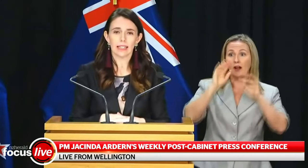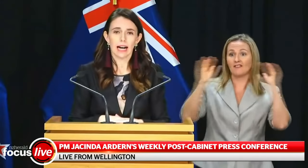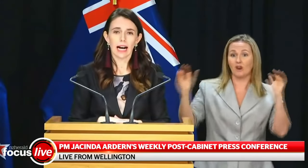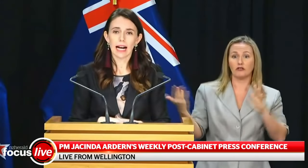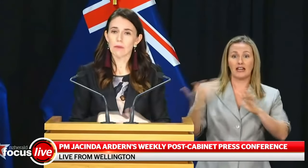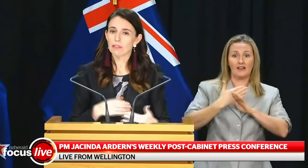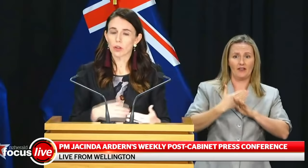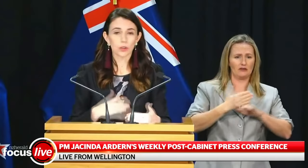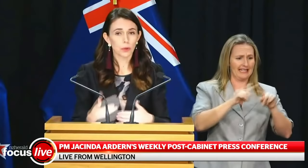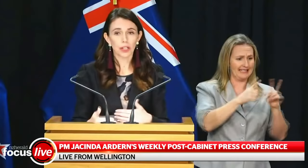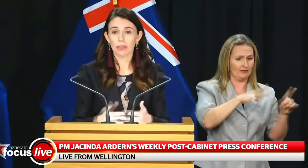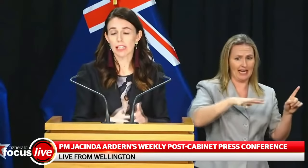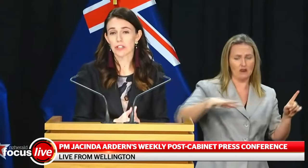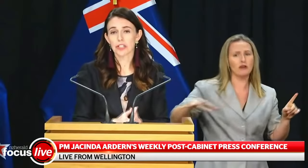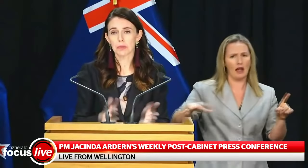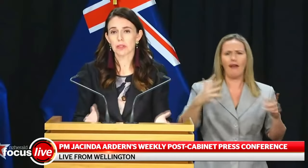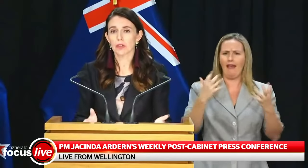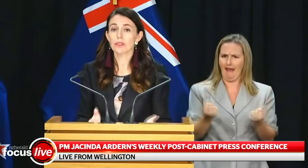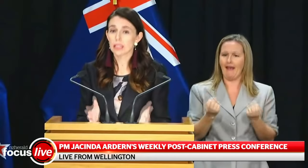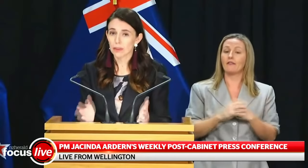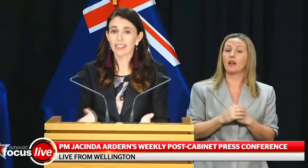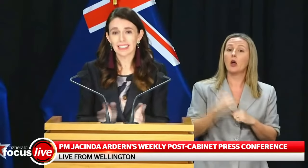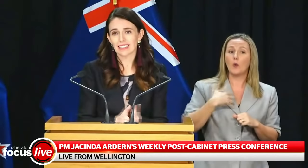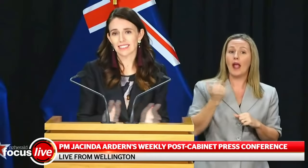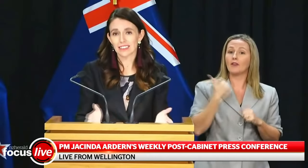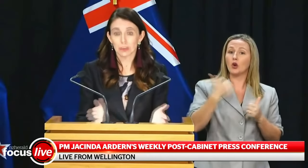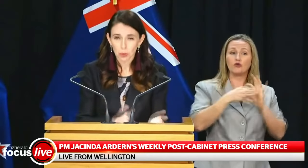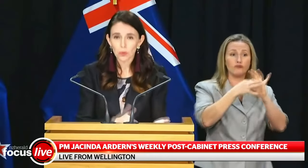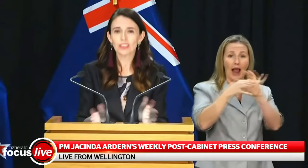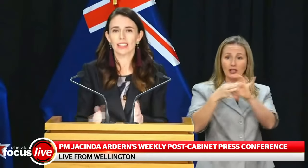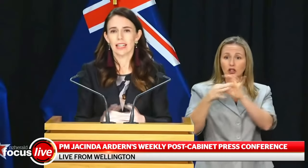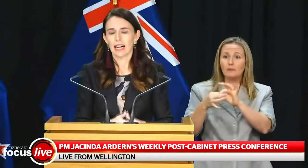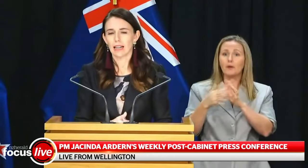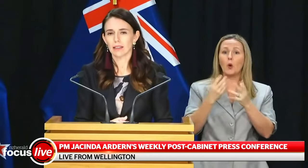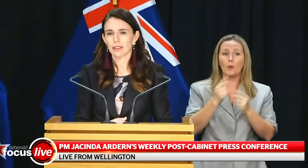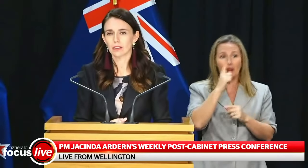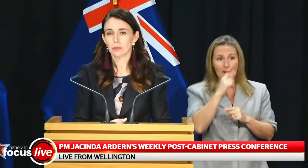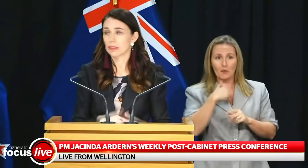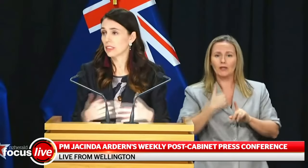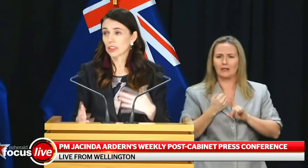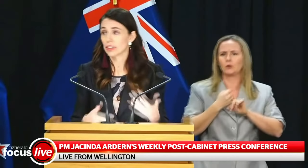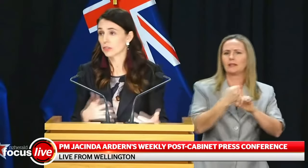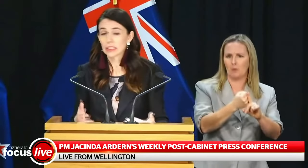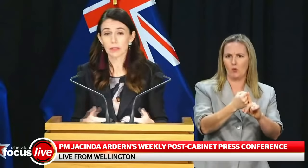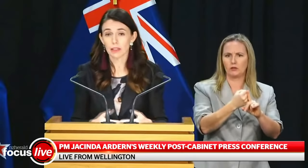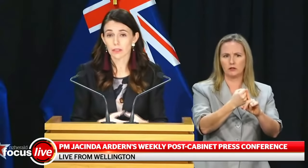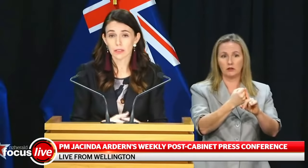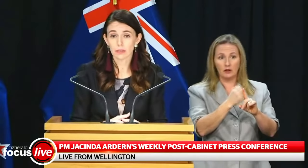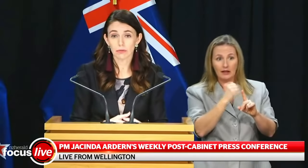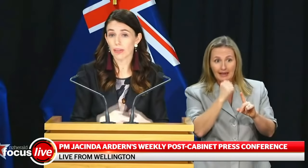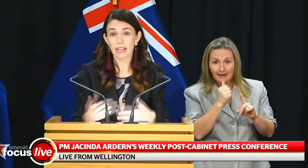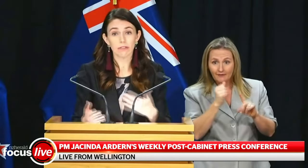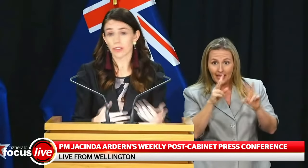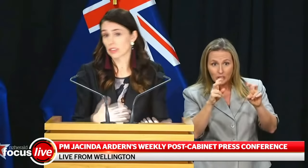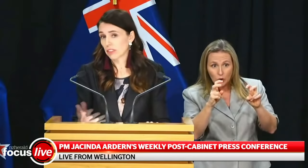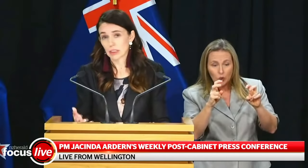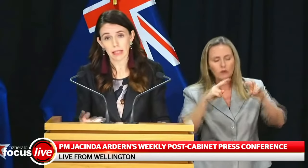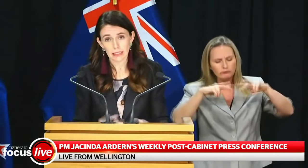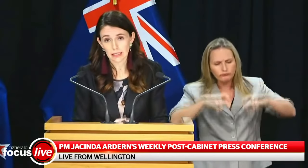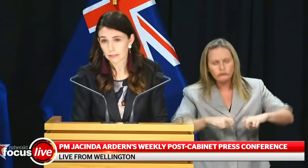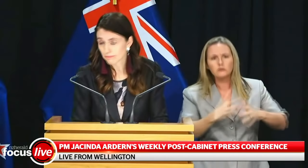areas, and we've got good working relationships with those that we need to support to potentially address where that